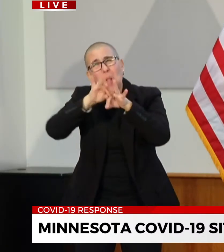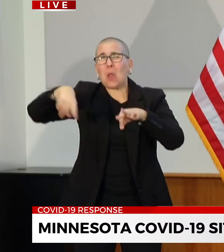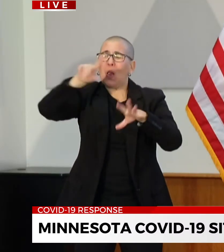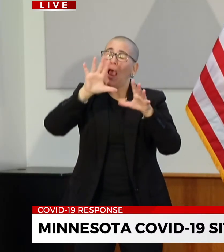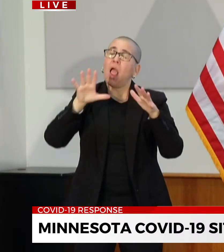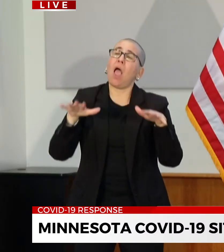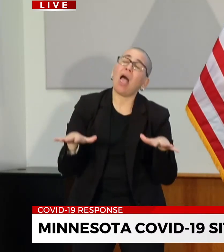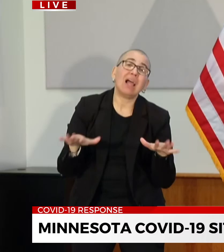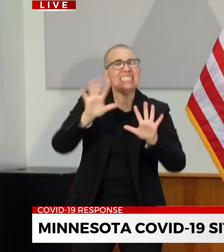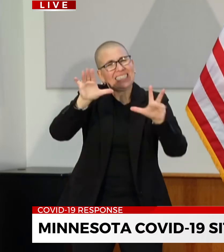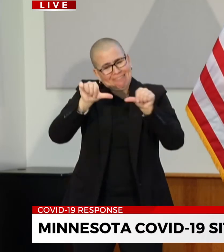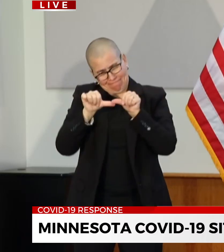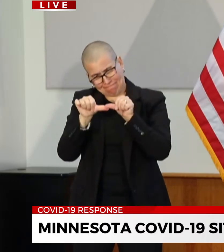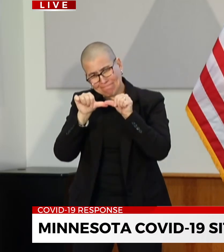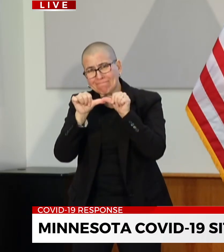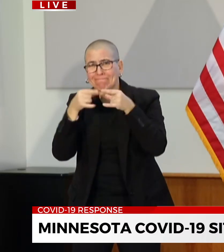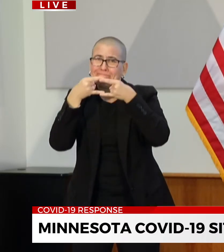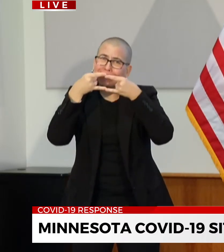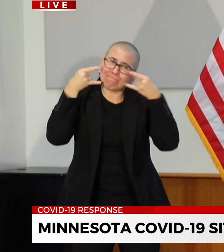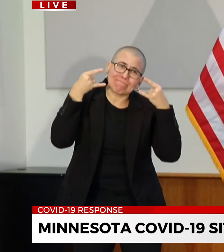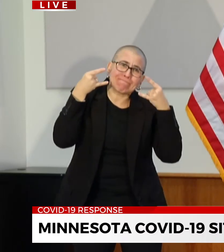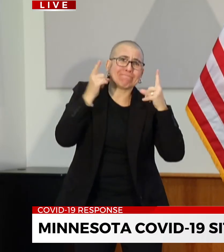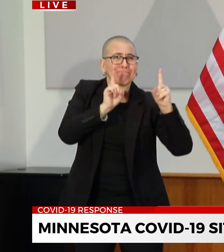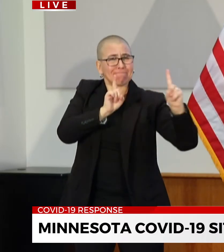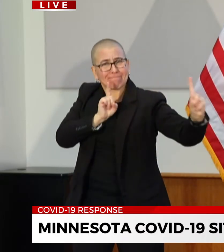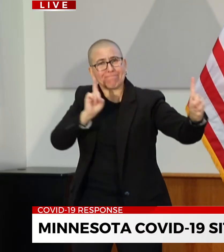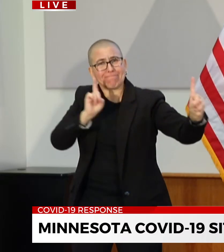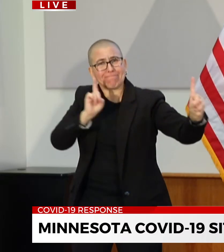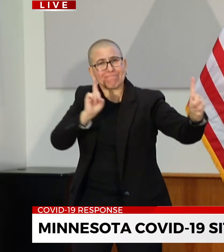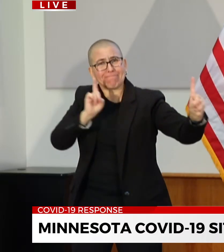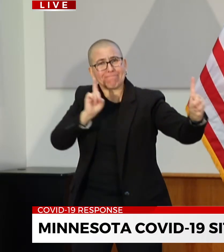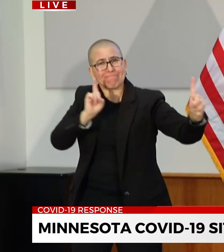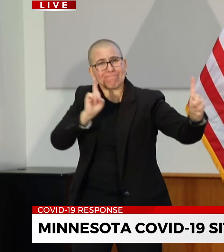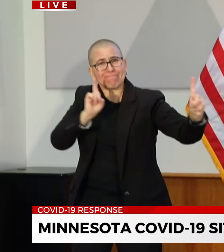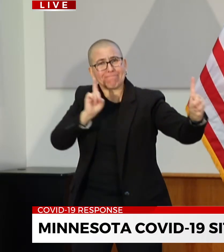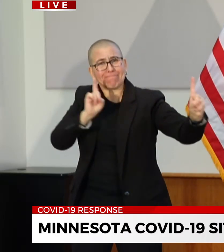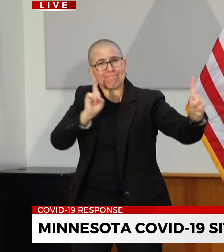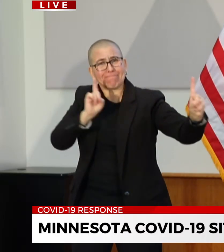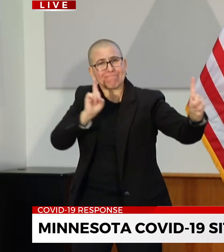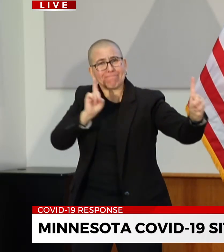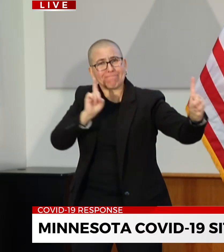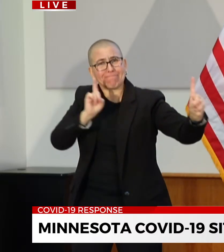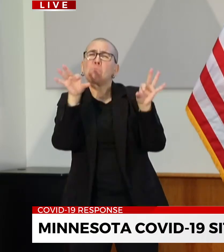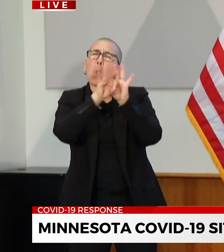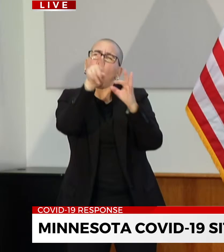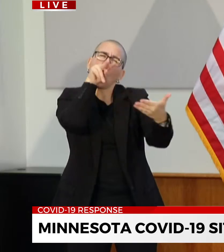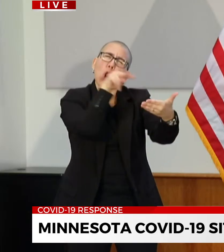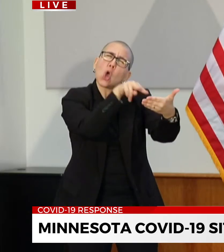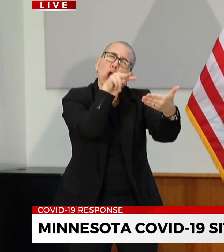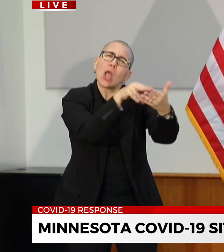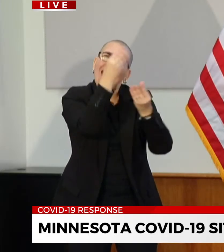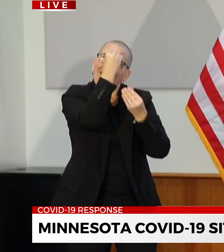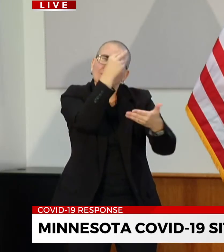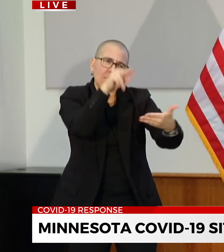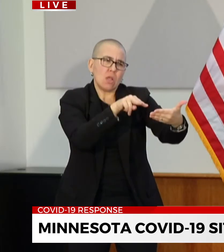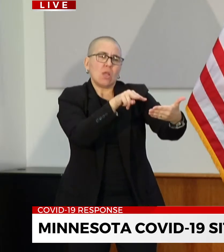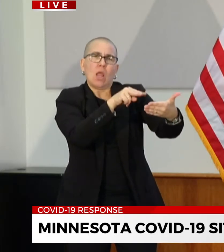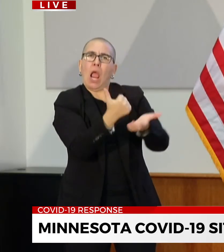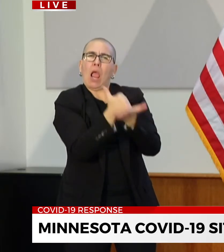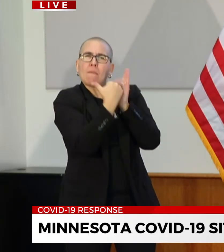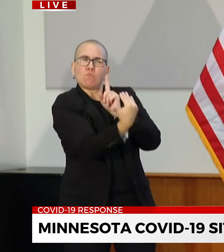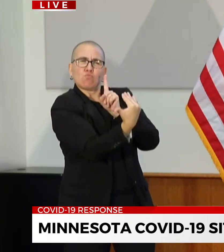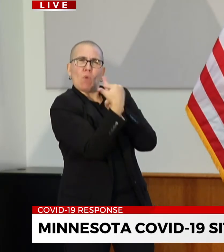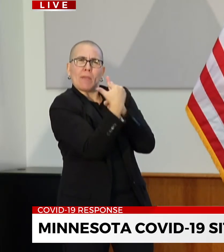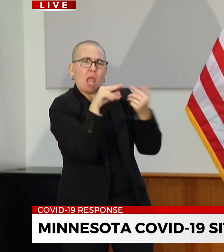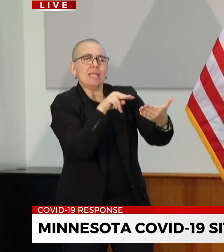is really important to keep us on the path, or even when things begin to improve, so that we can be sure that we stay on that right path. And